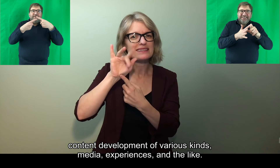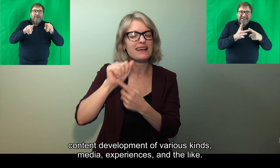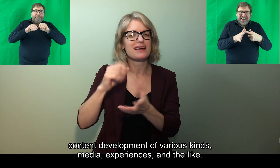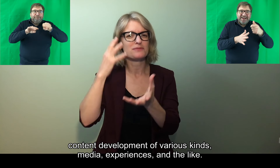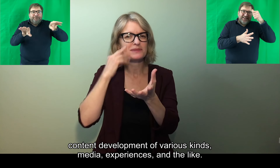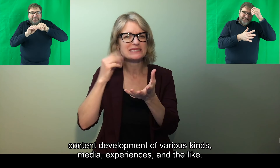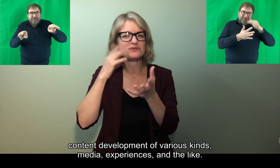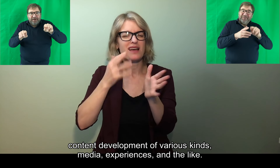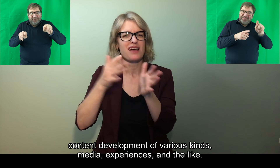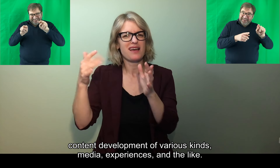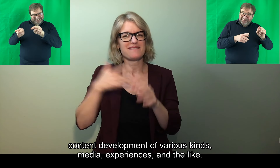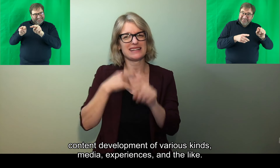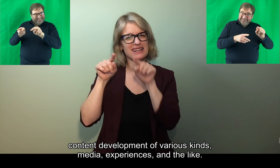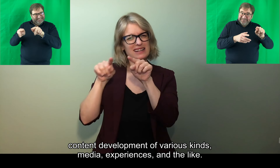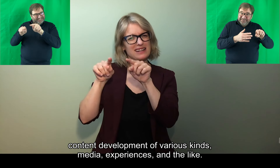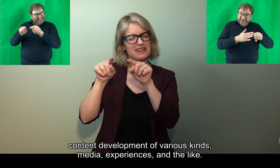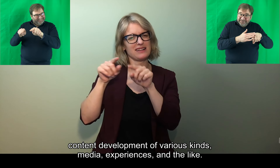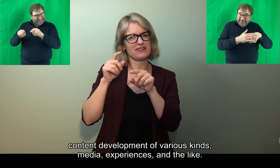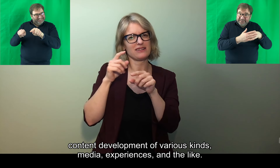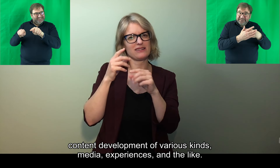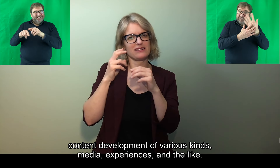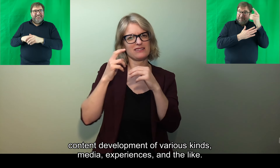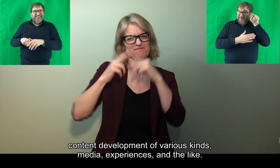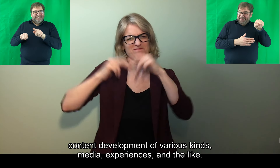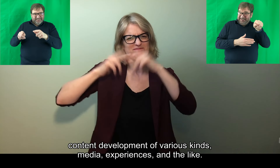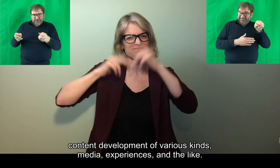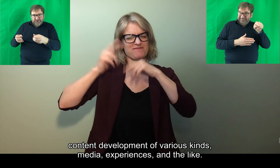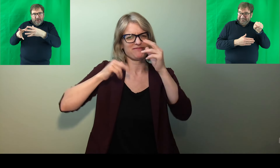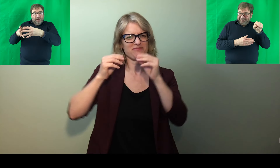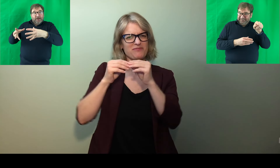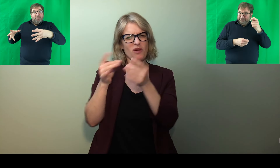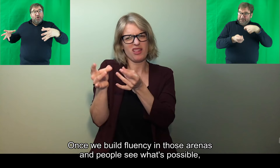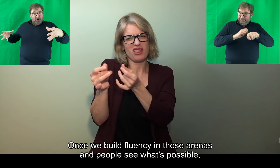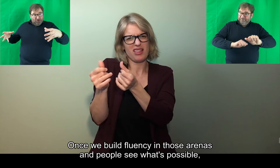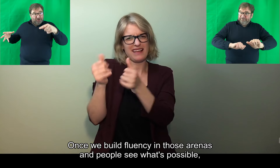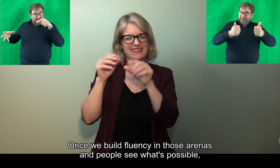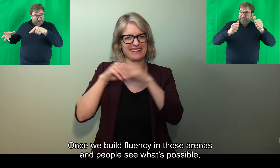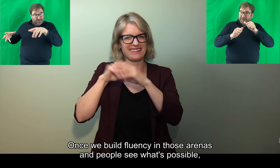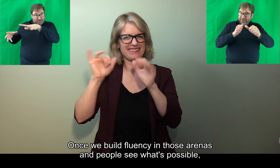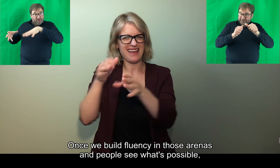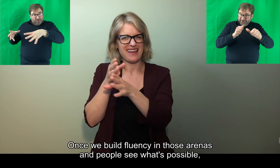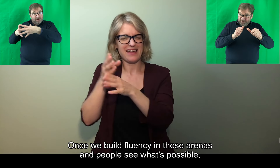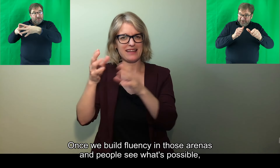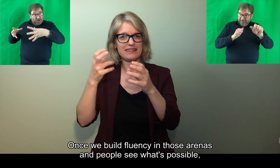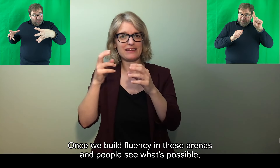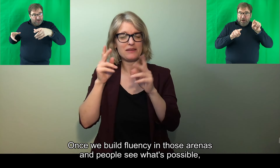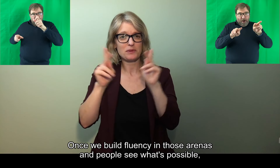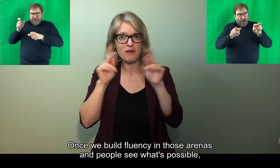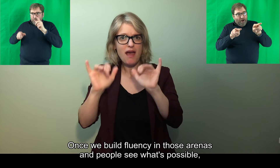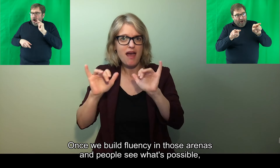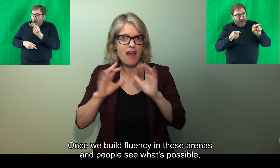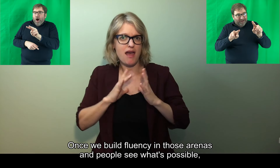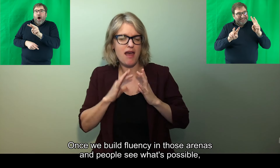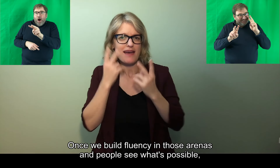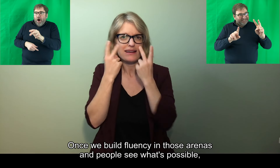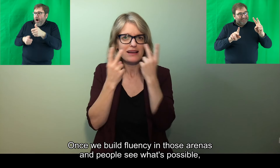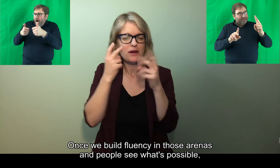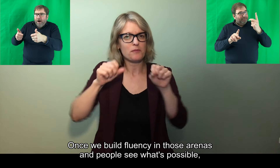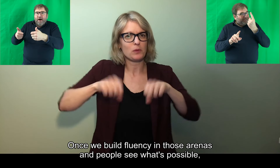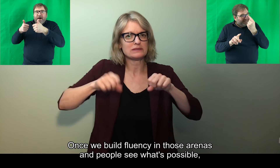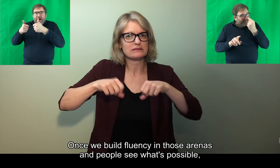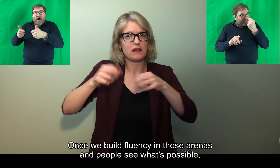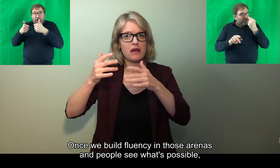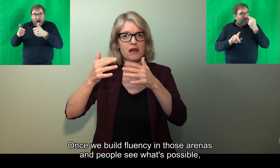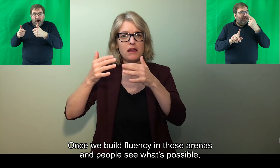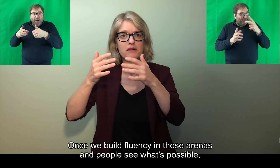content development of various kinds, media experiences, and the like. Once we build fluency in those arenas and people